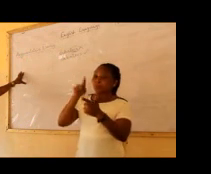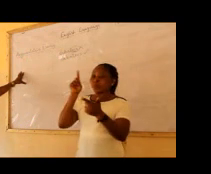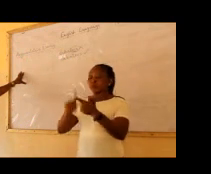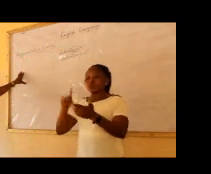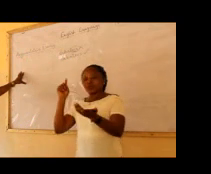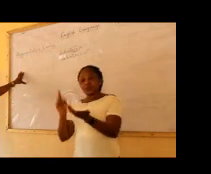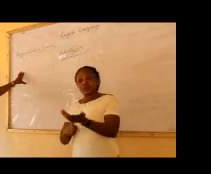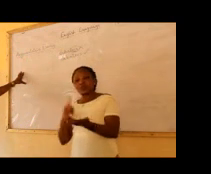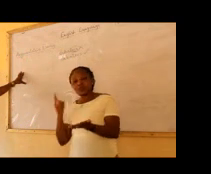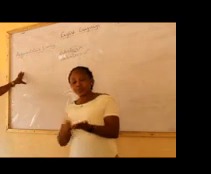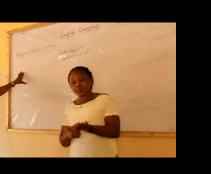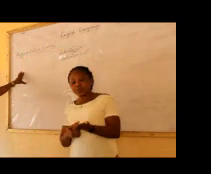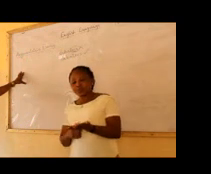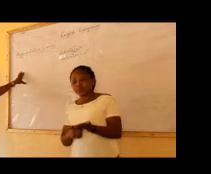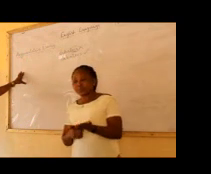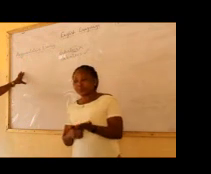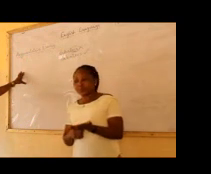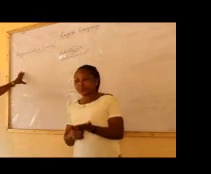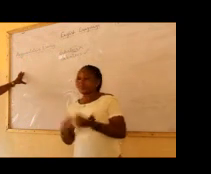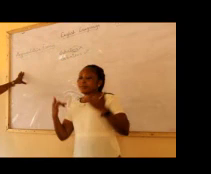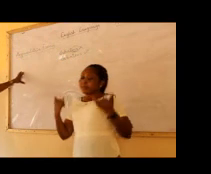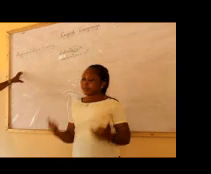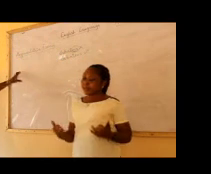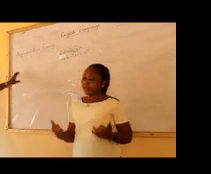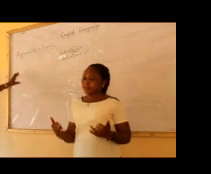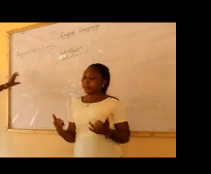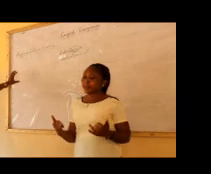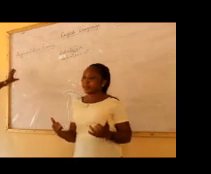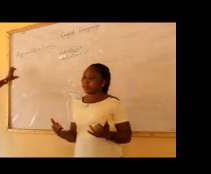points to discuss. Now,